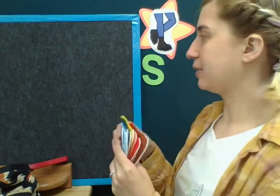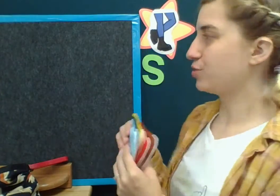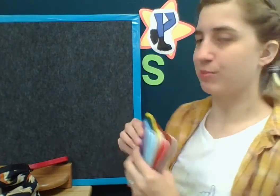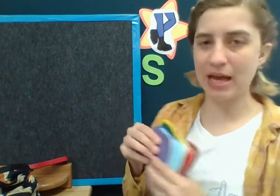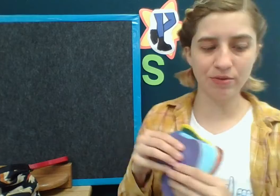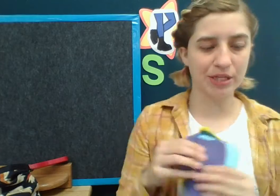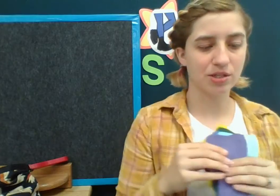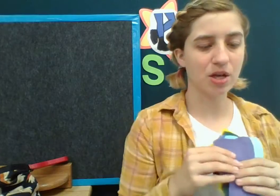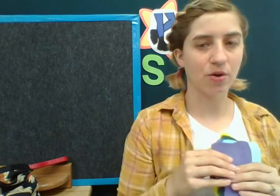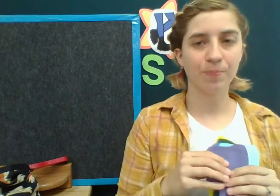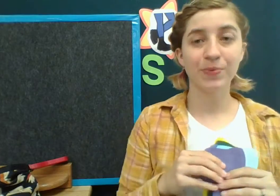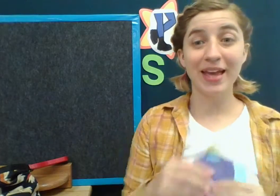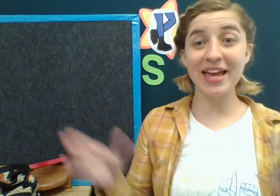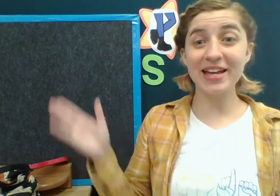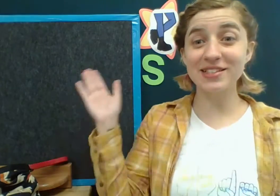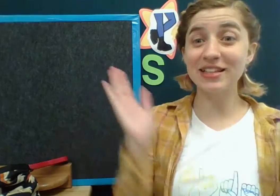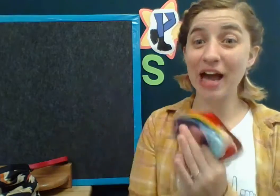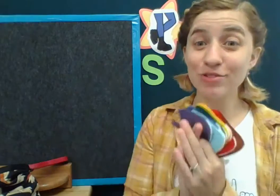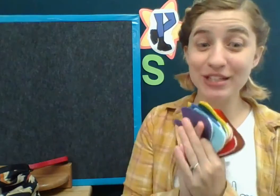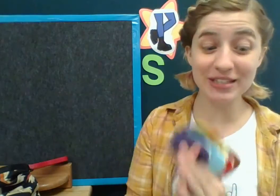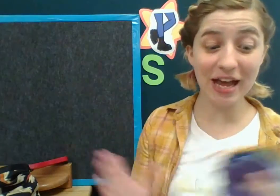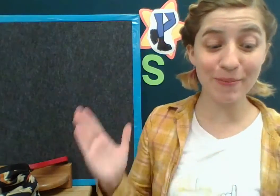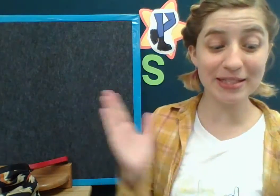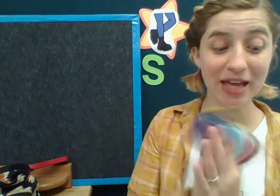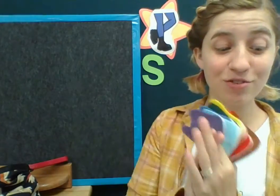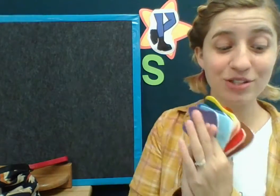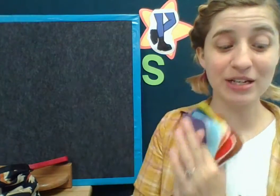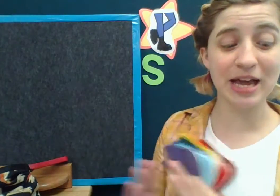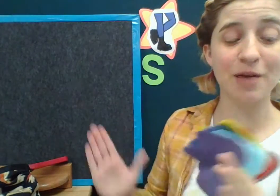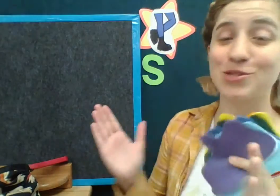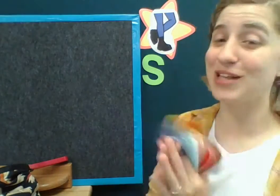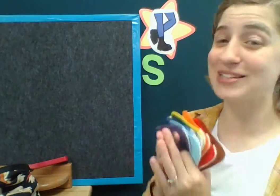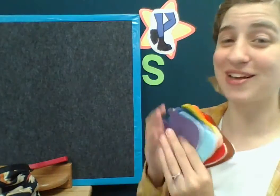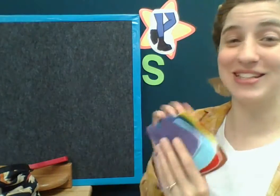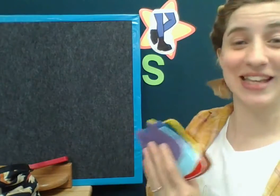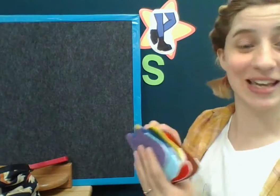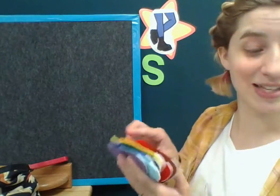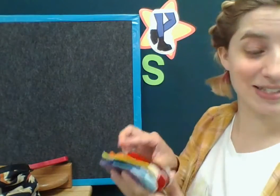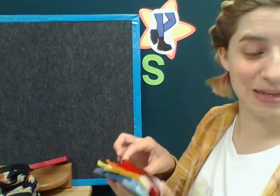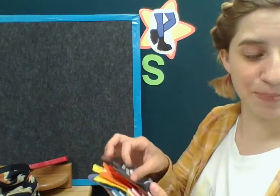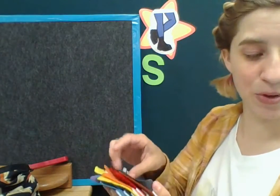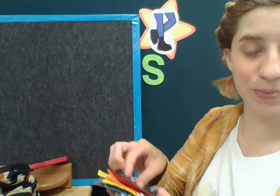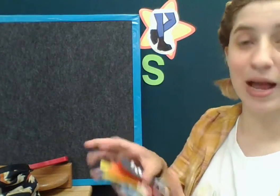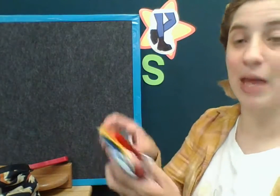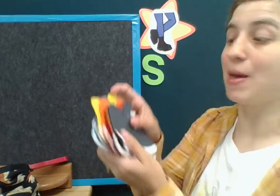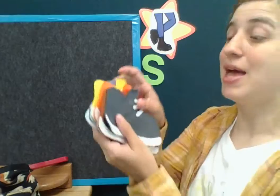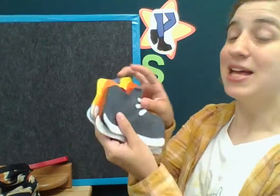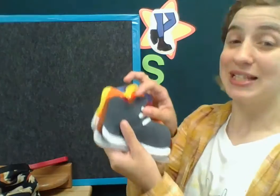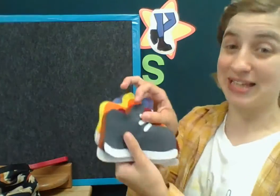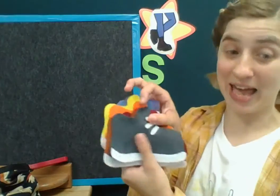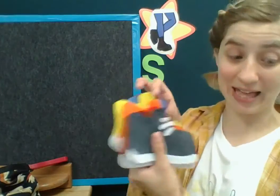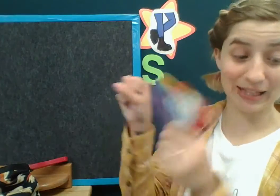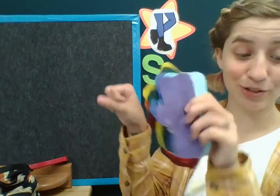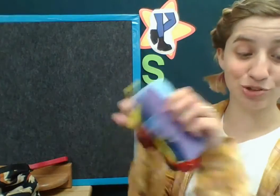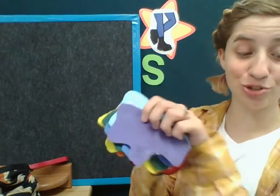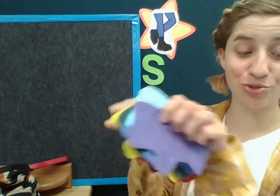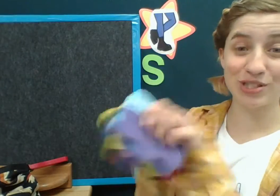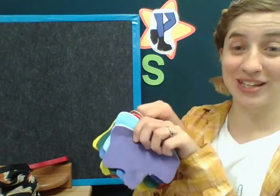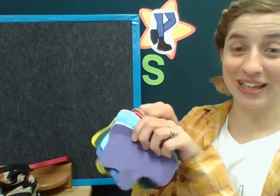do some counting. So it's counting time, it's counting time. So let's all sing a simple rhyme. 10 little shoes,